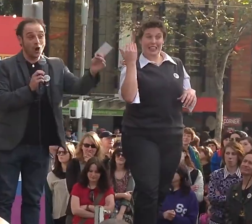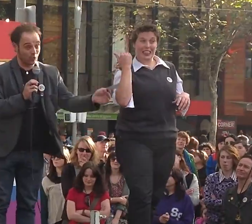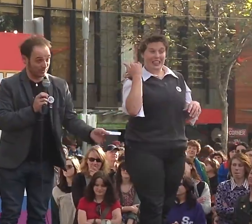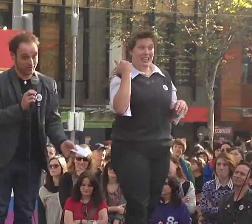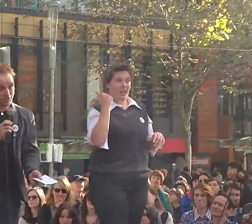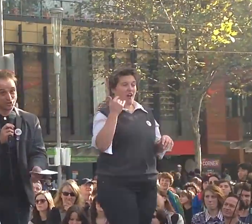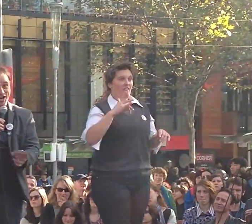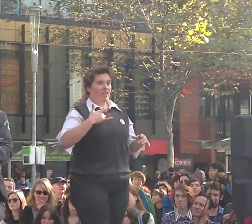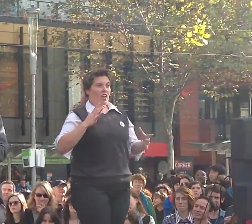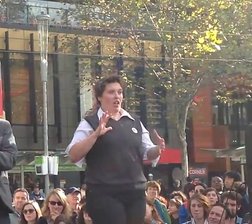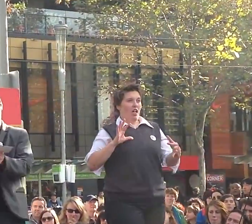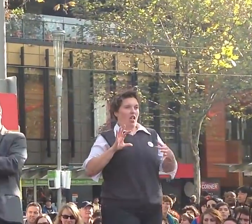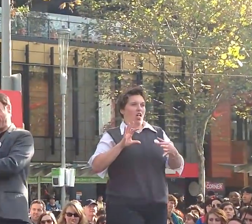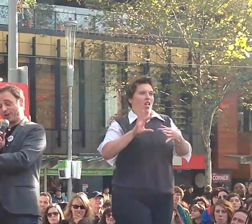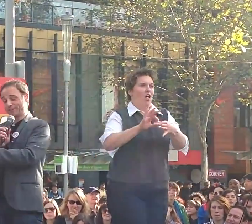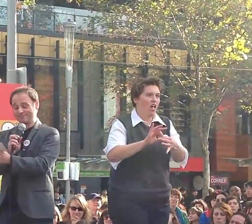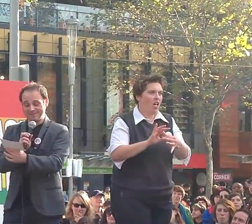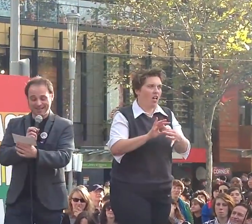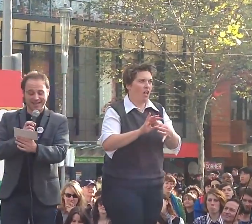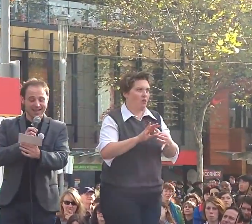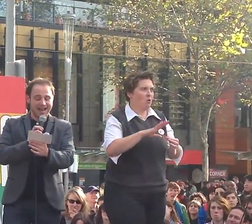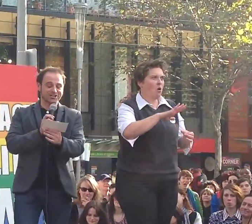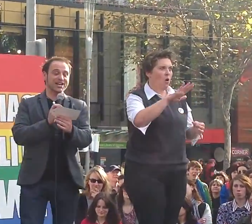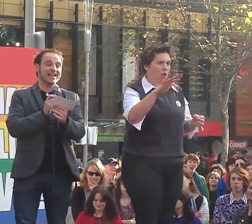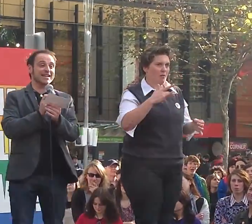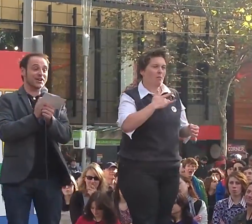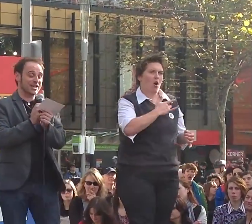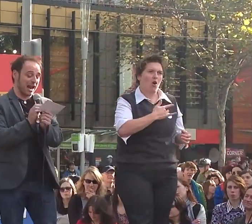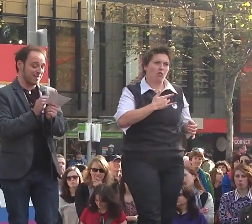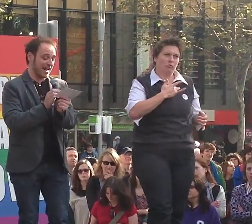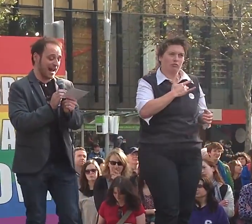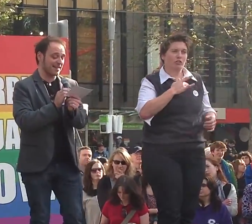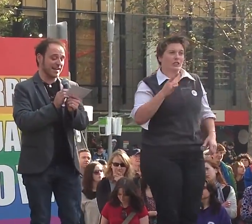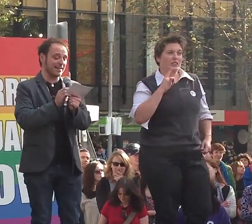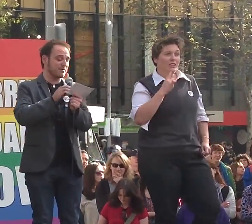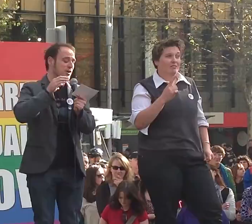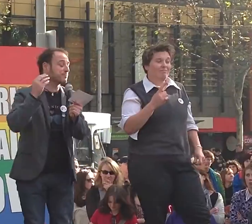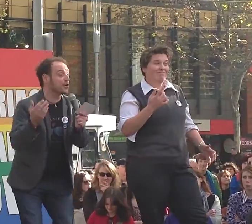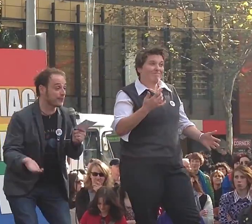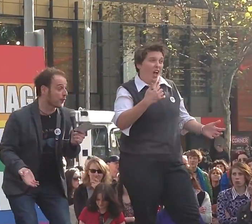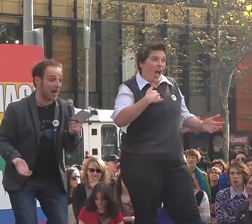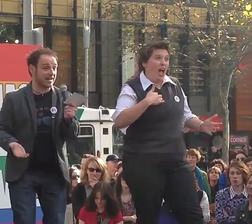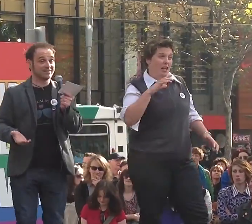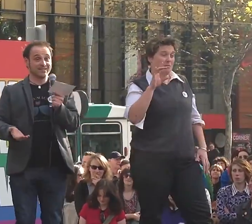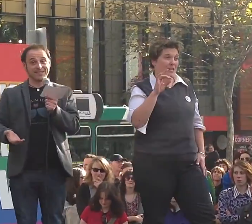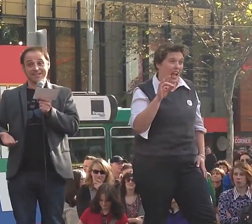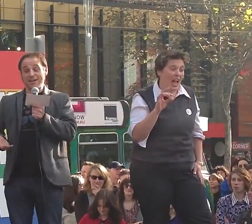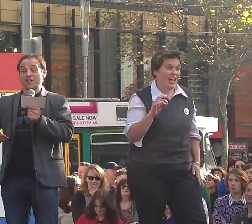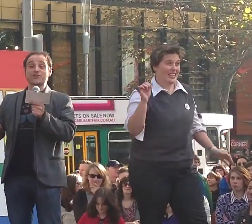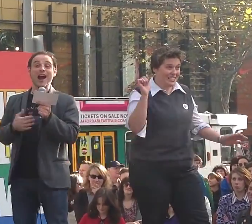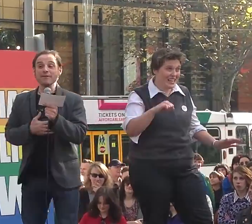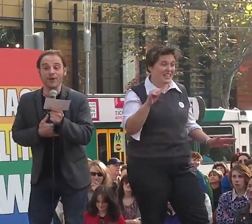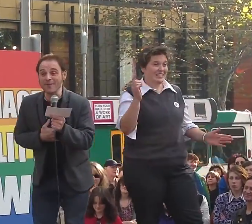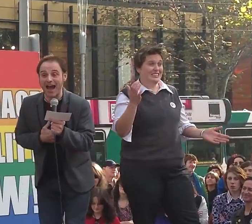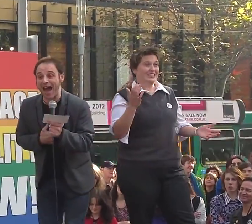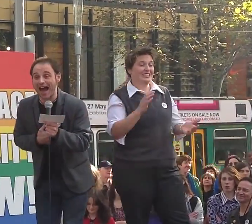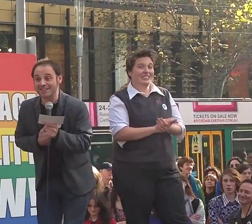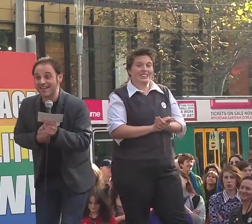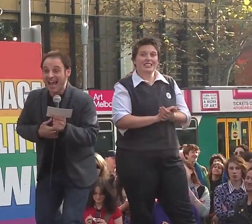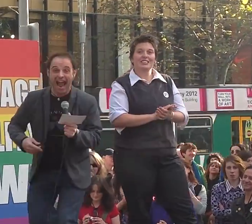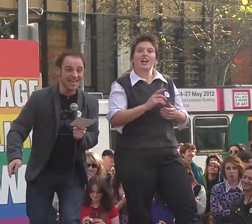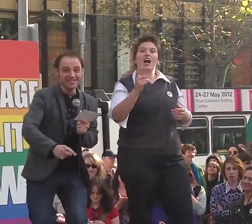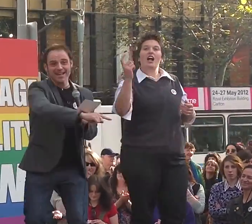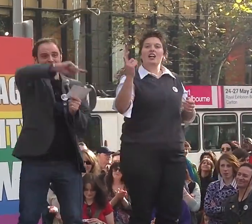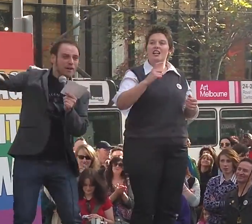when we all shared a tear with her as she announced her coming out in the most beautiful way, straight from the